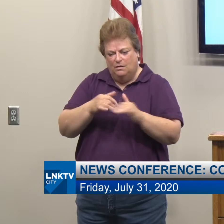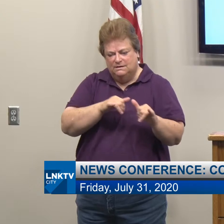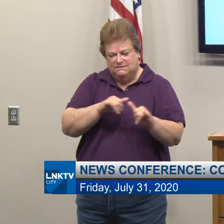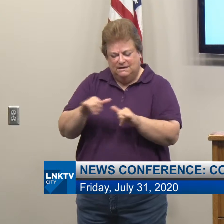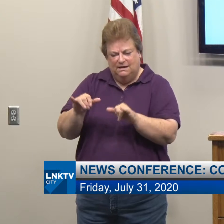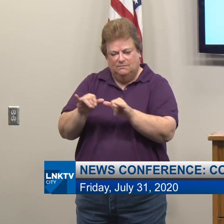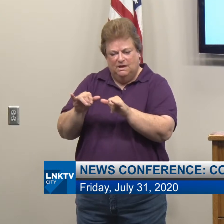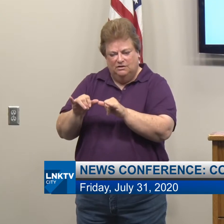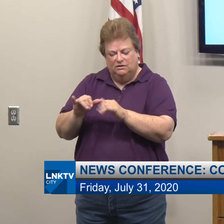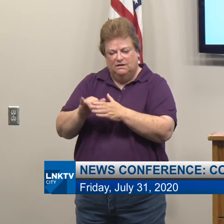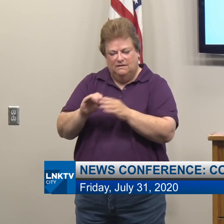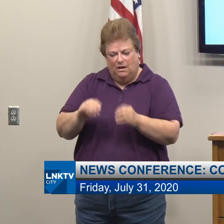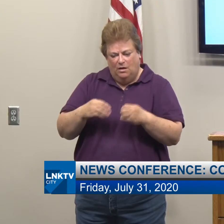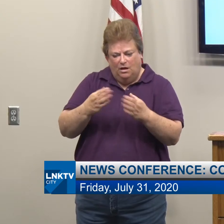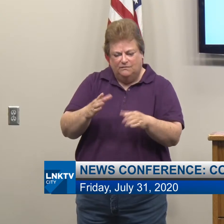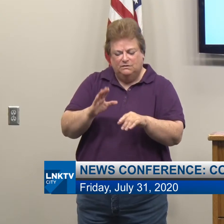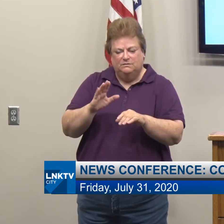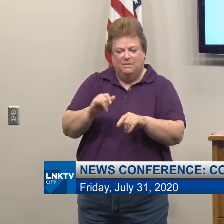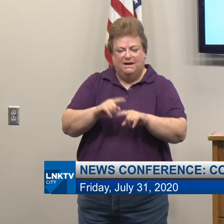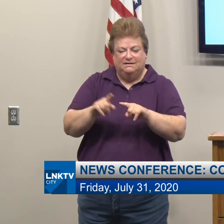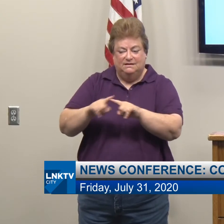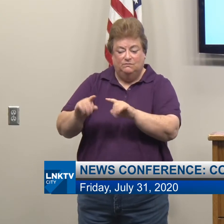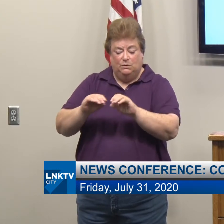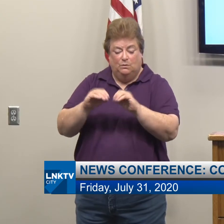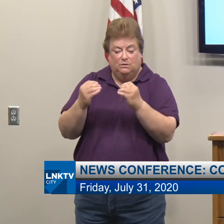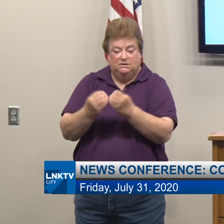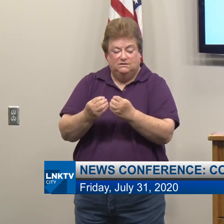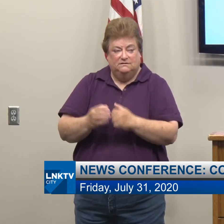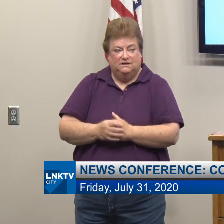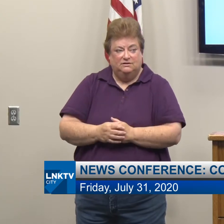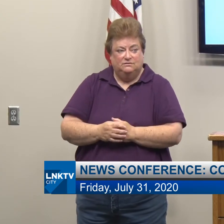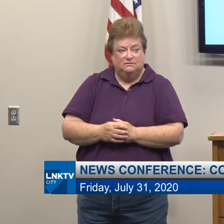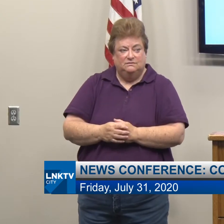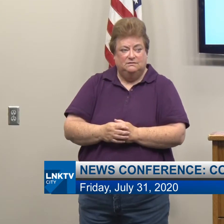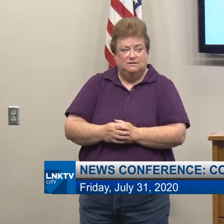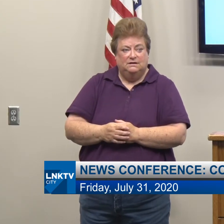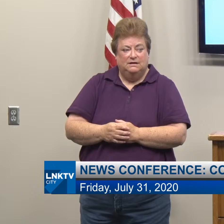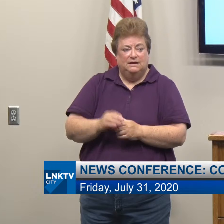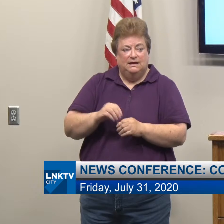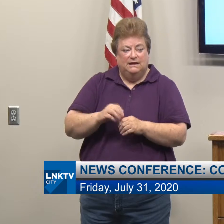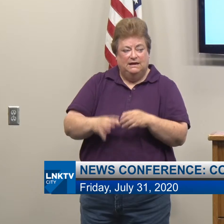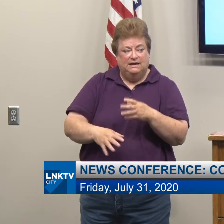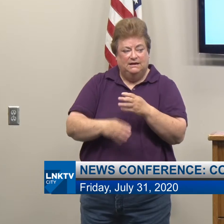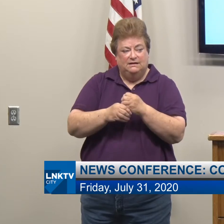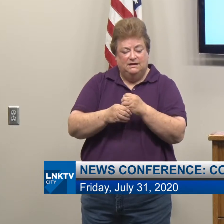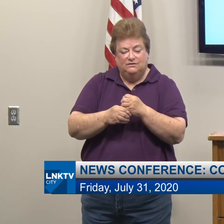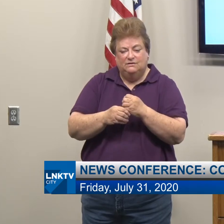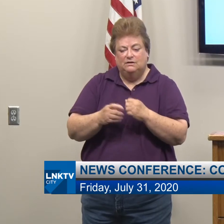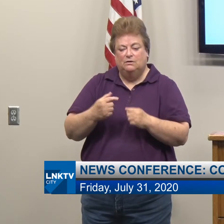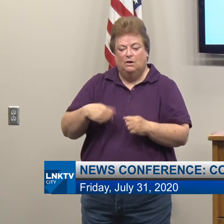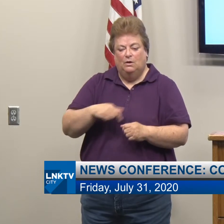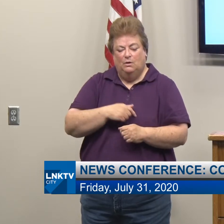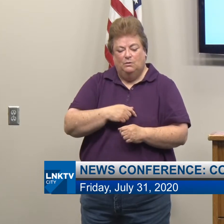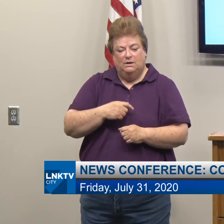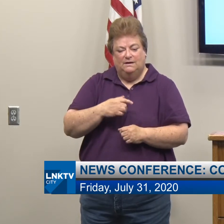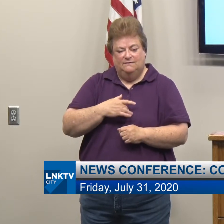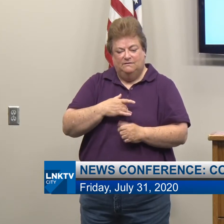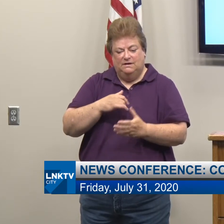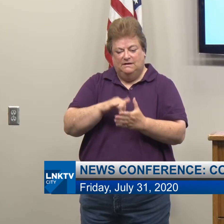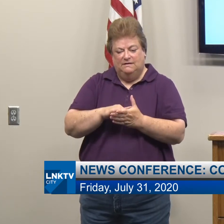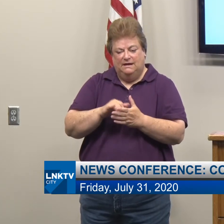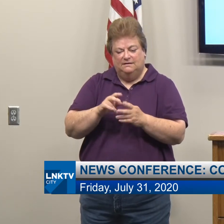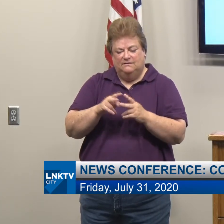offered by different organizations. In addition, some measures thought to be very important early